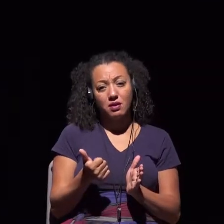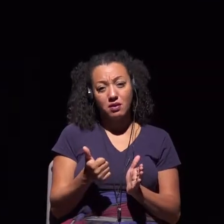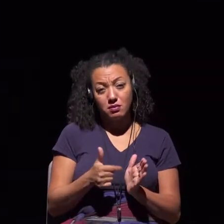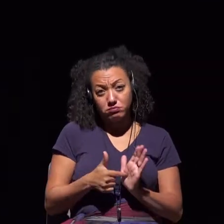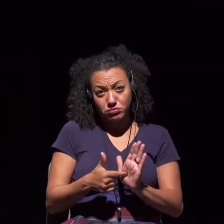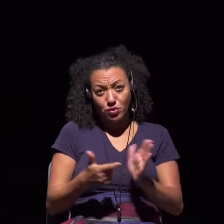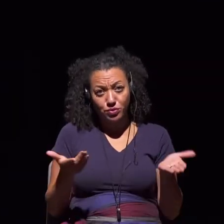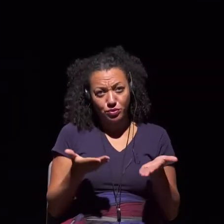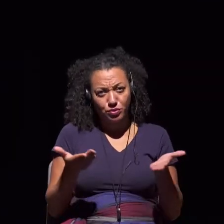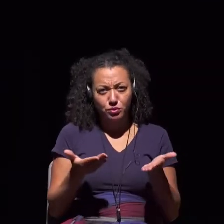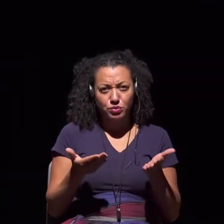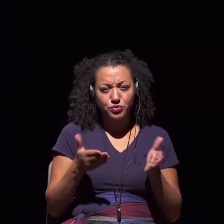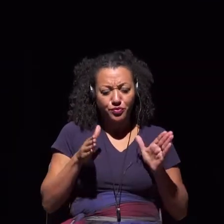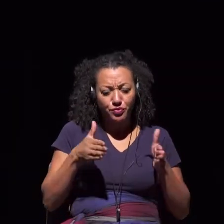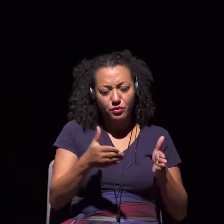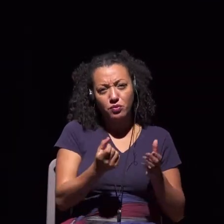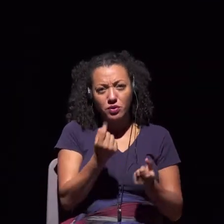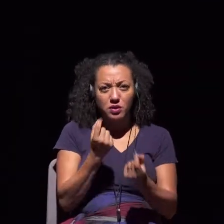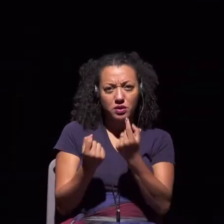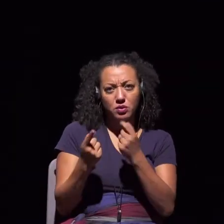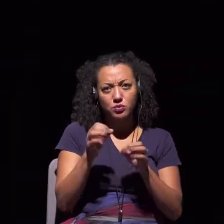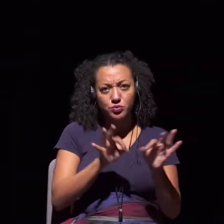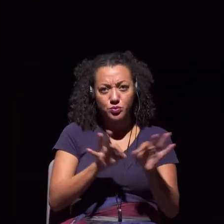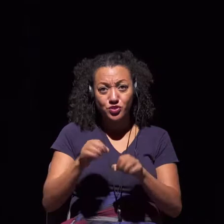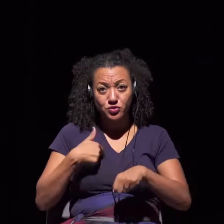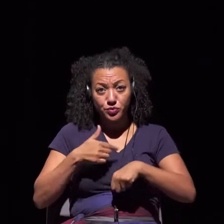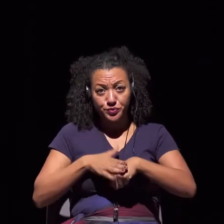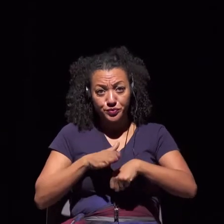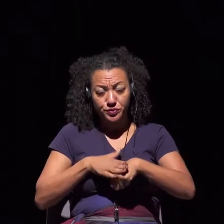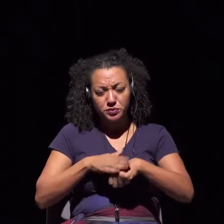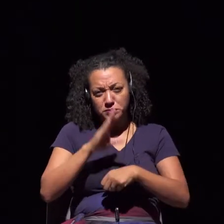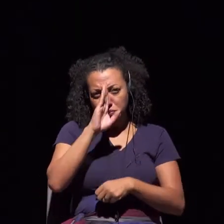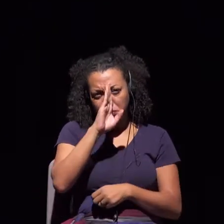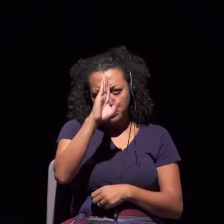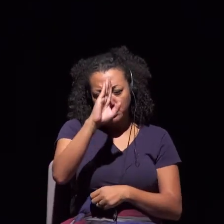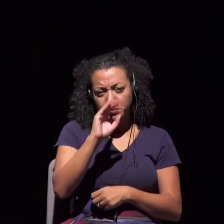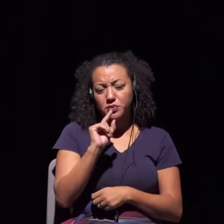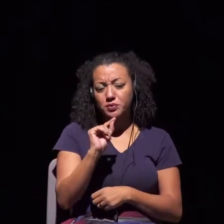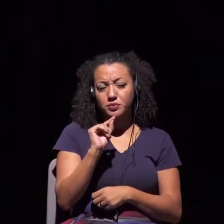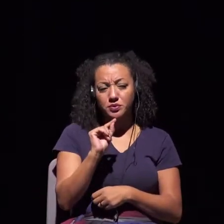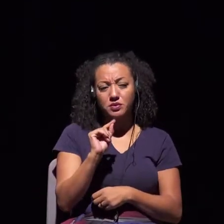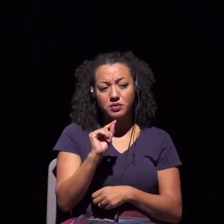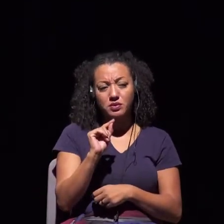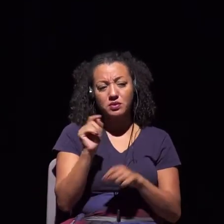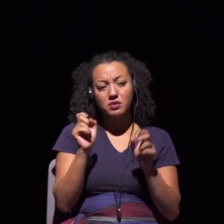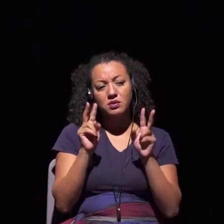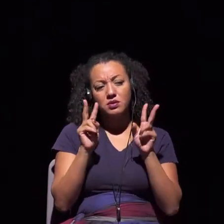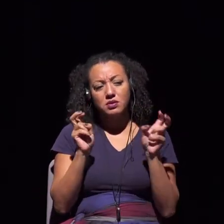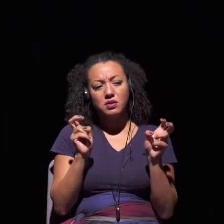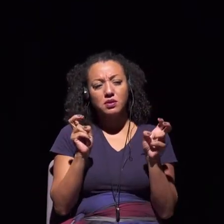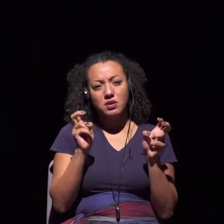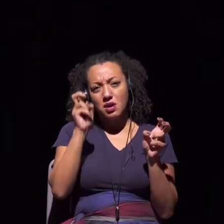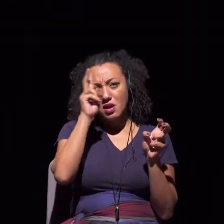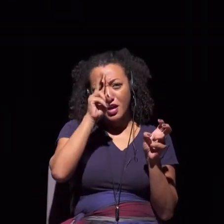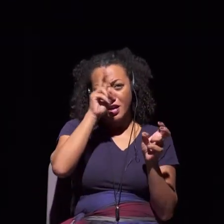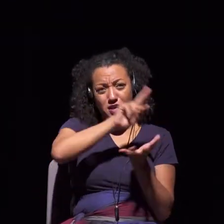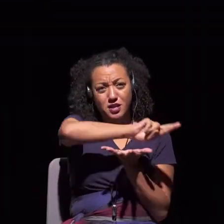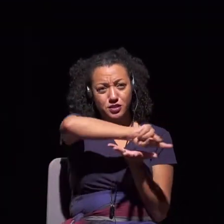a very few projects that I've done in thinking about this topic of histories from the African